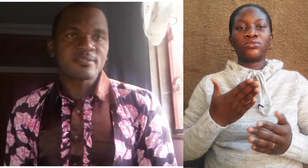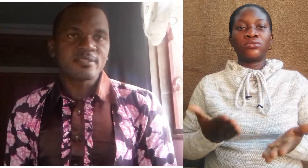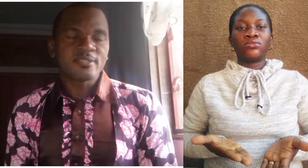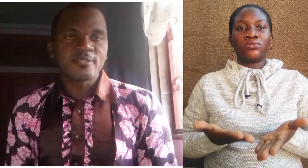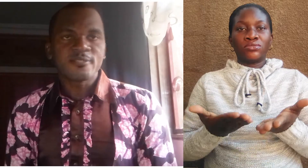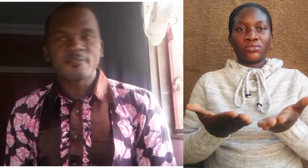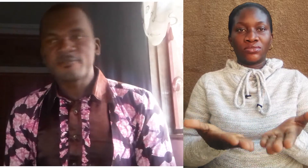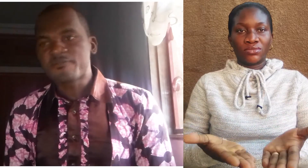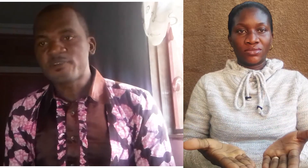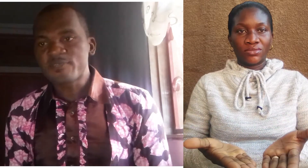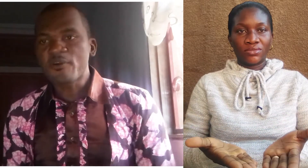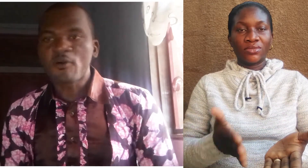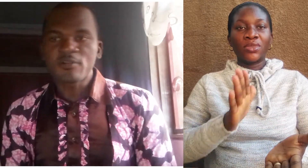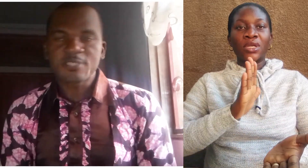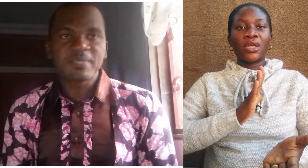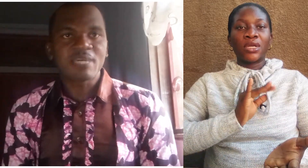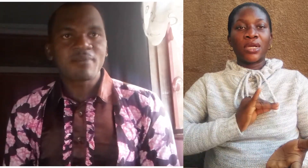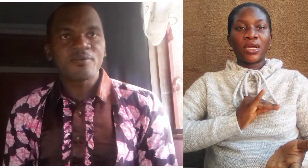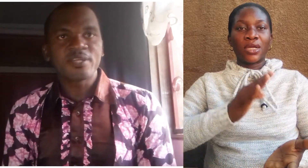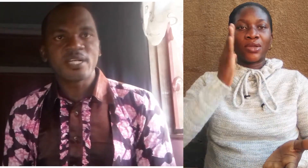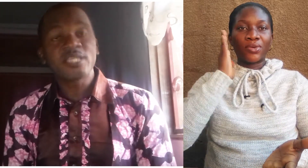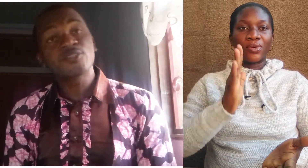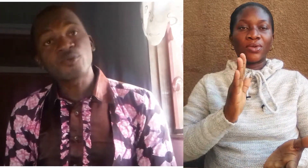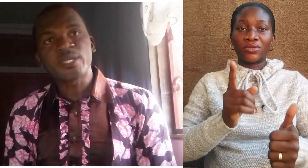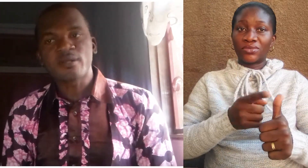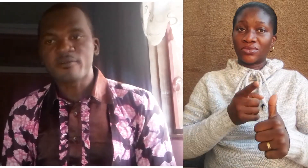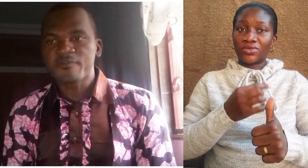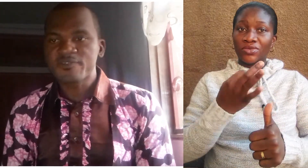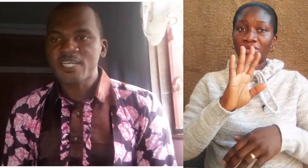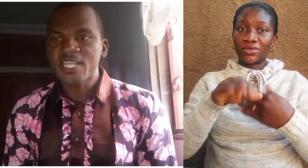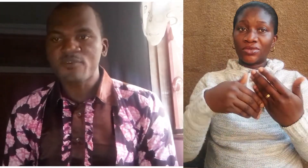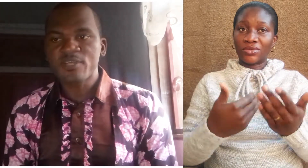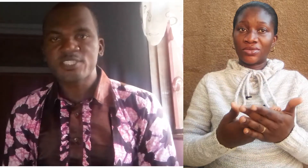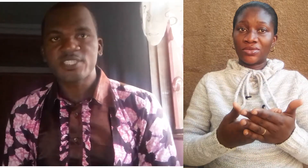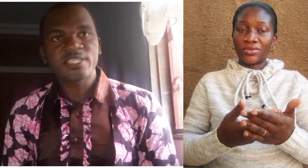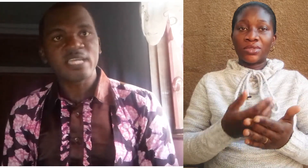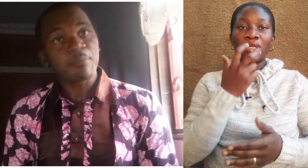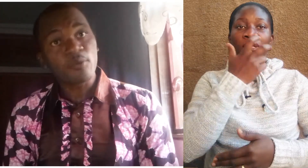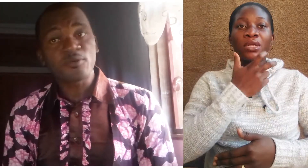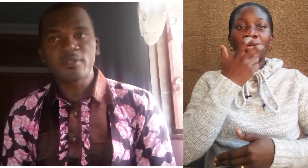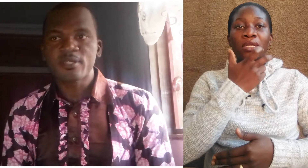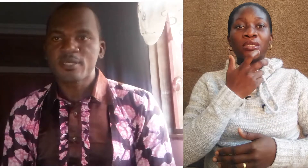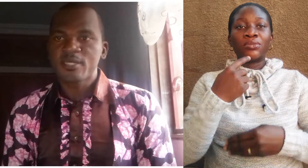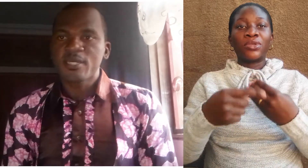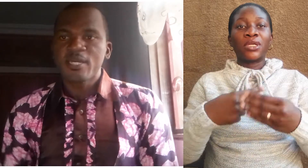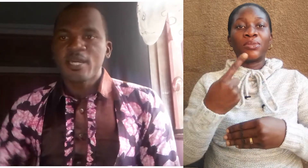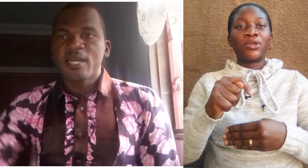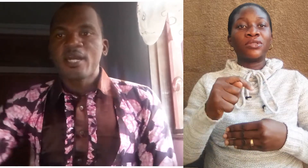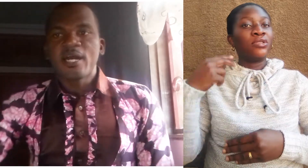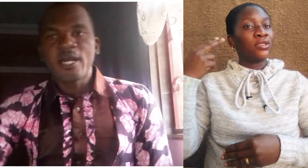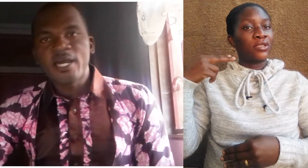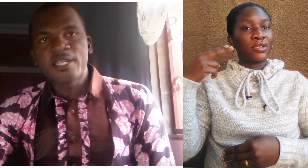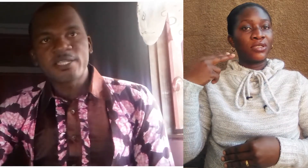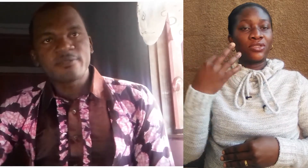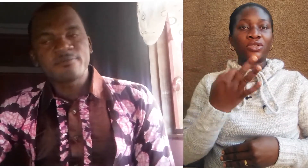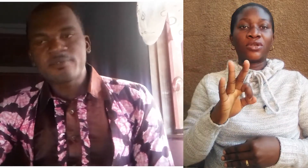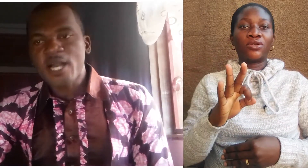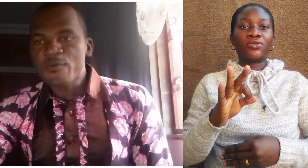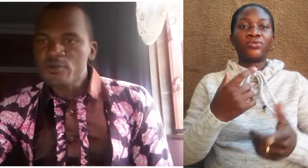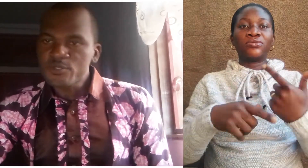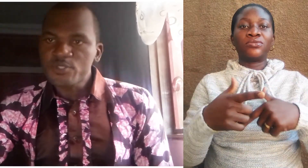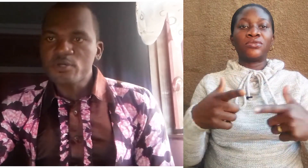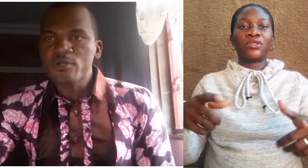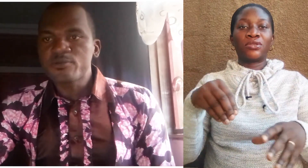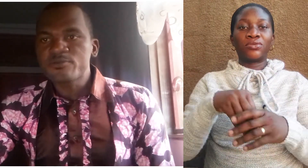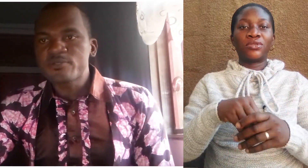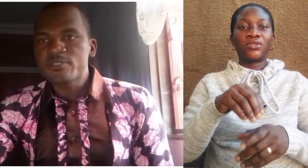will uh, first of all speak about the history of sign language in Gabon, and I